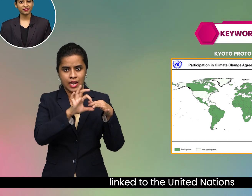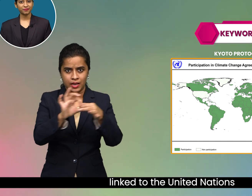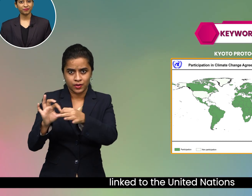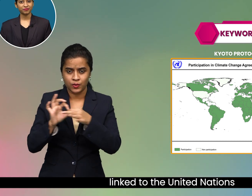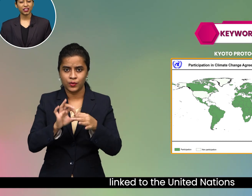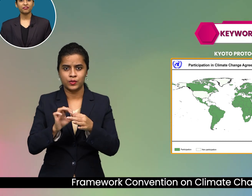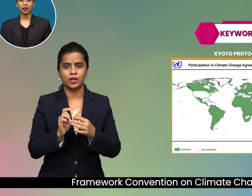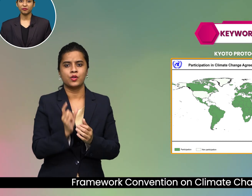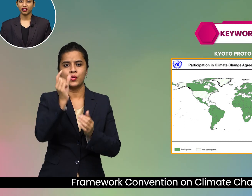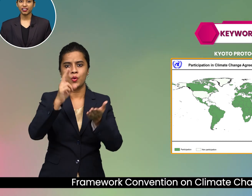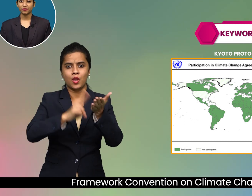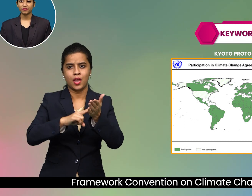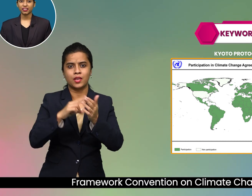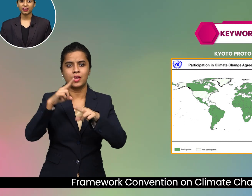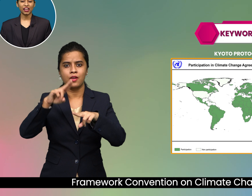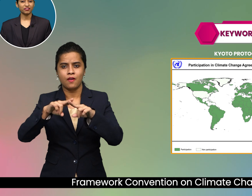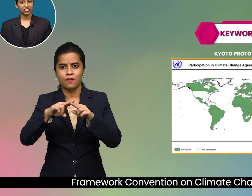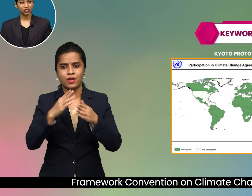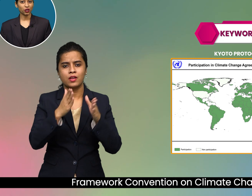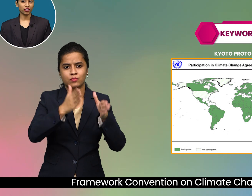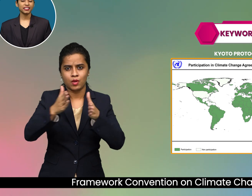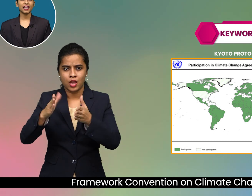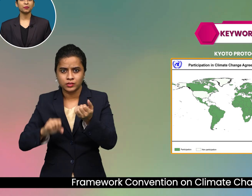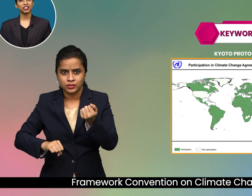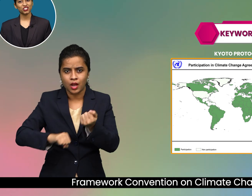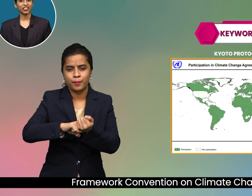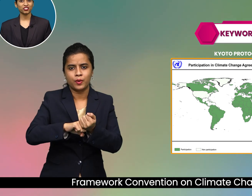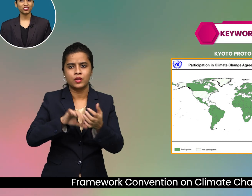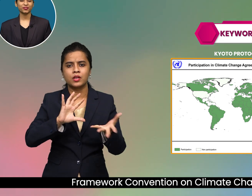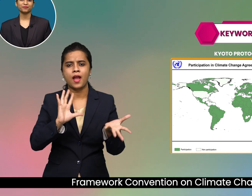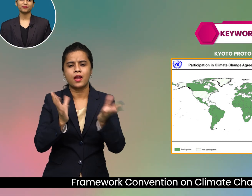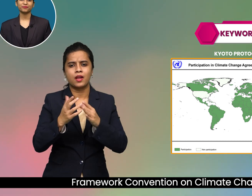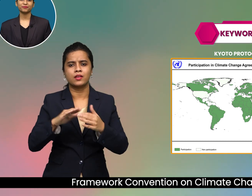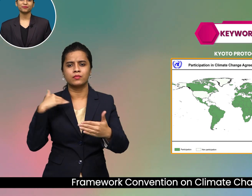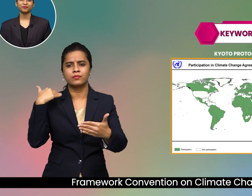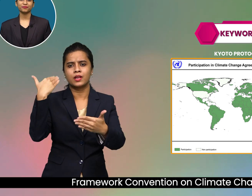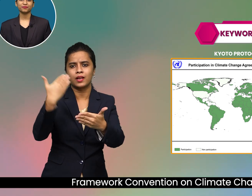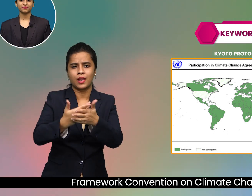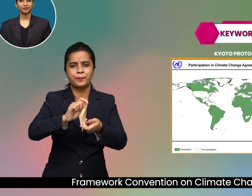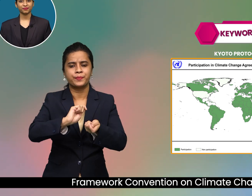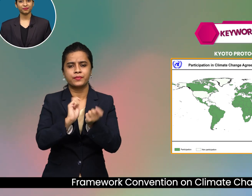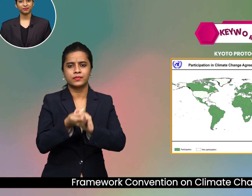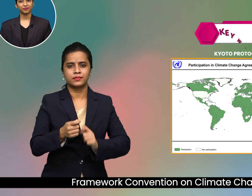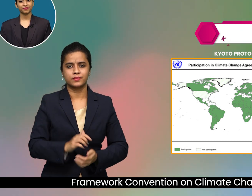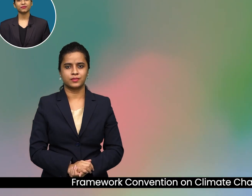Nations Framework Convention on Climate Change.